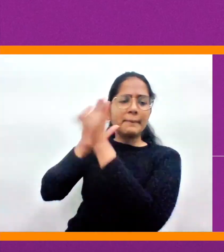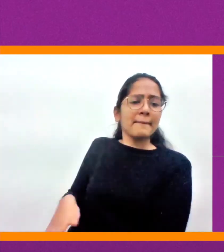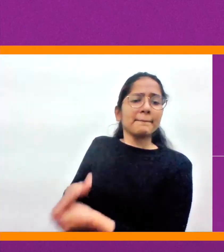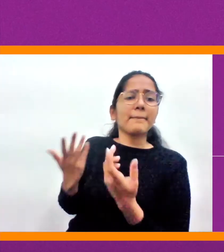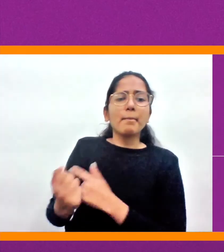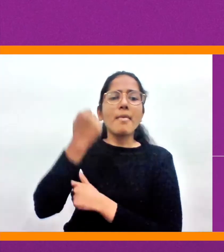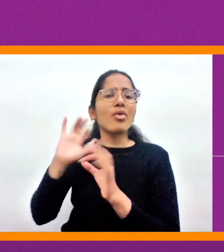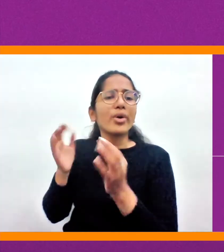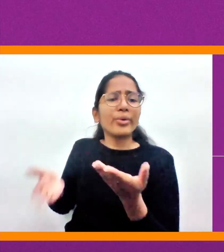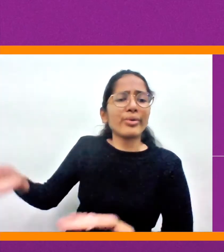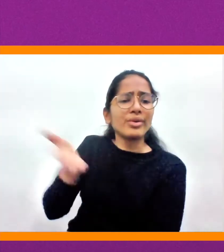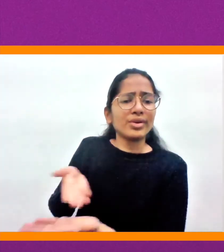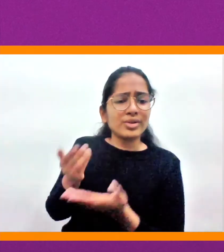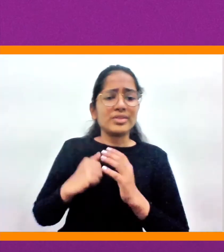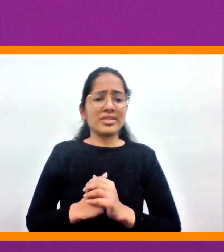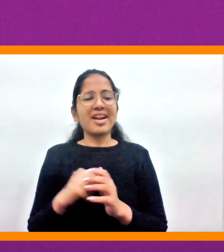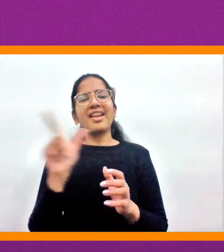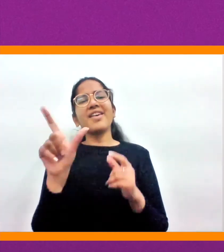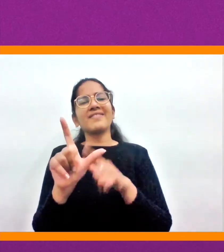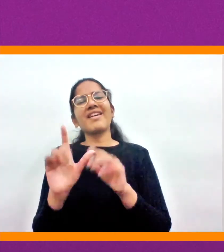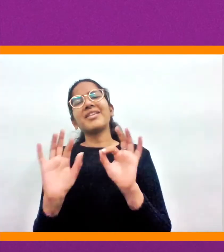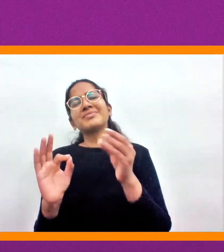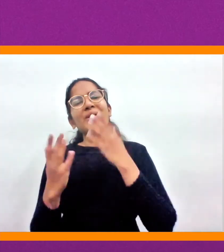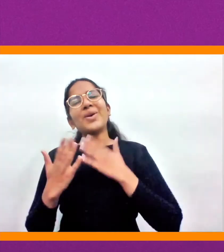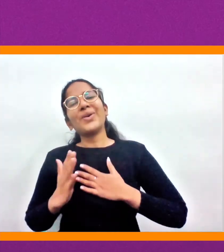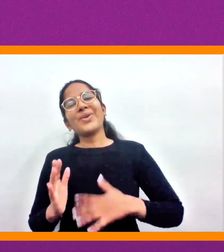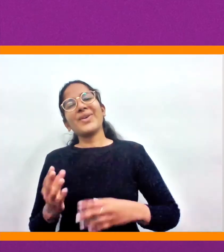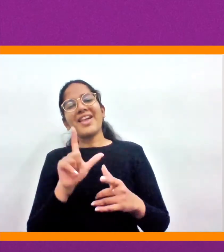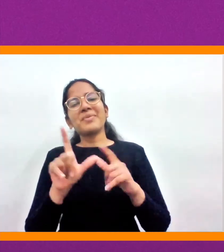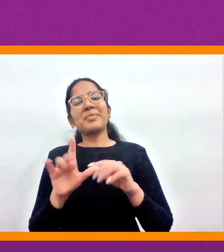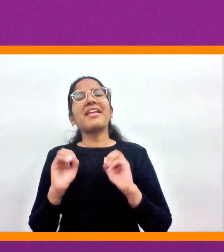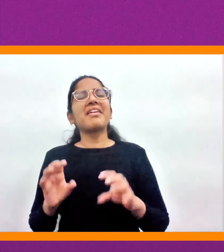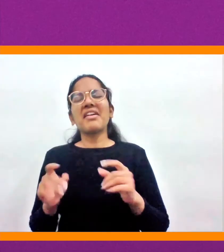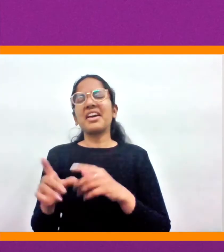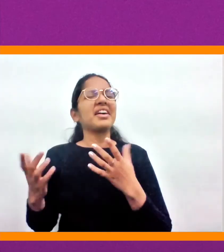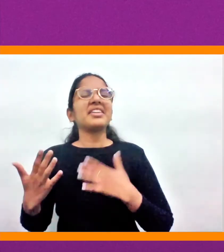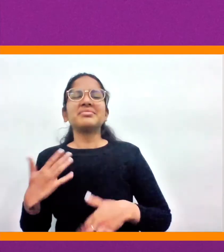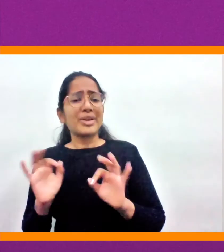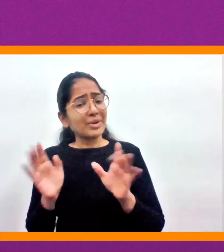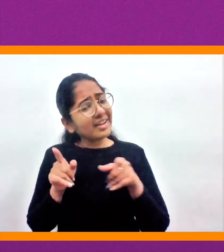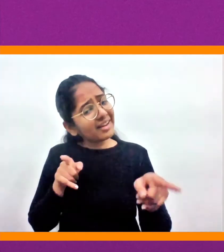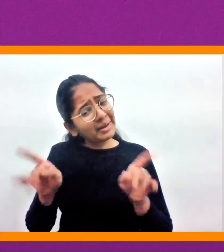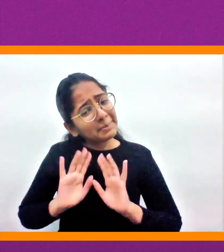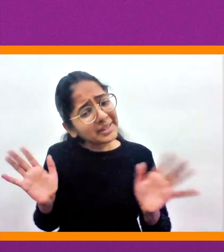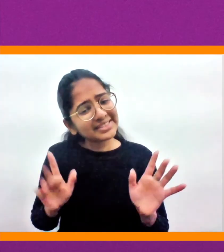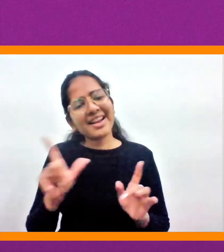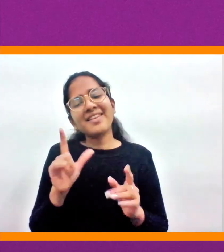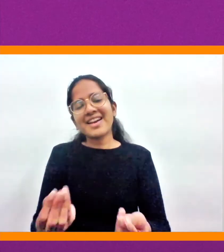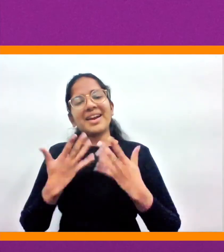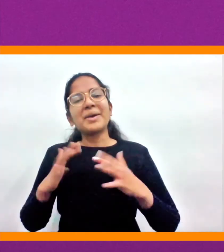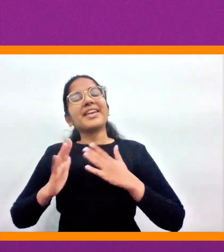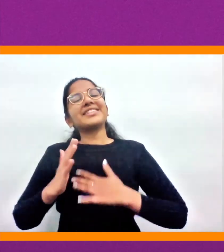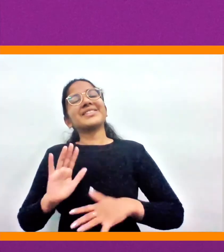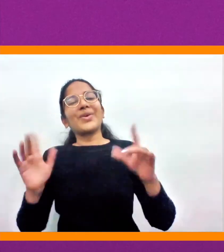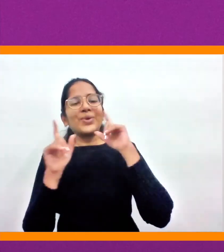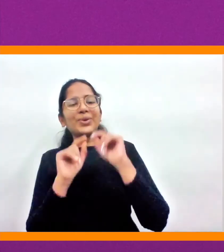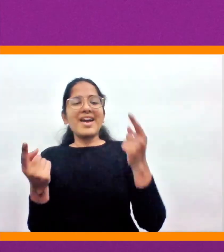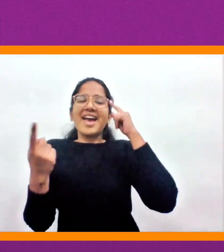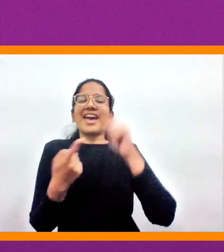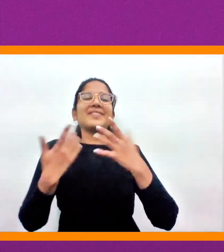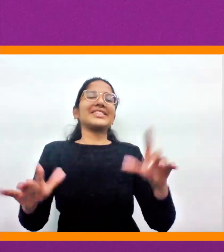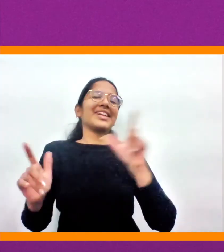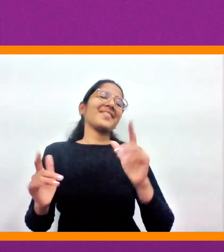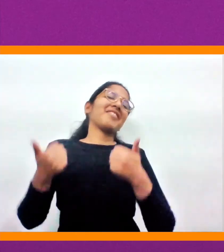more ambiguous than that. Once we've acknowledged the complexity of consent, we can move towards pursuing the affirmative